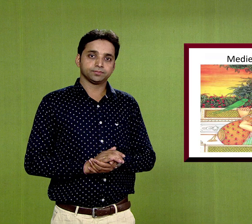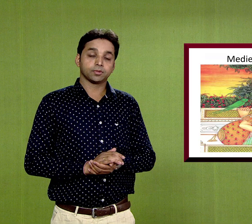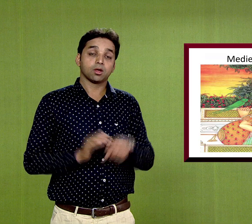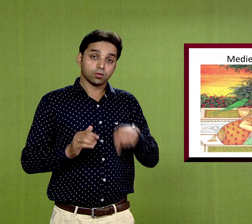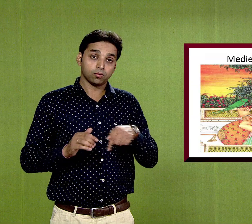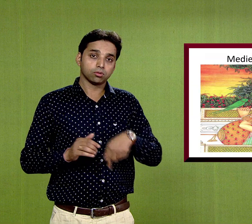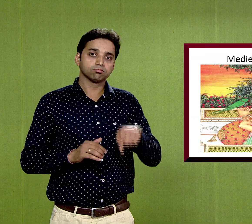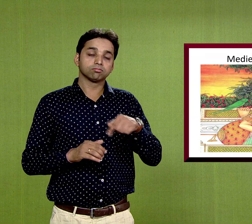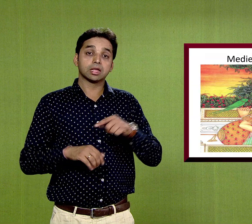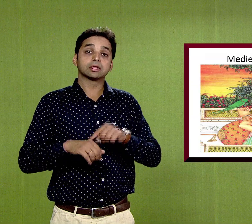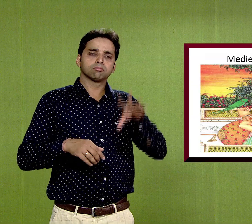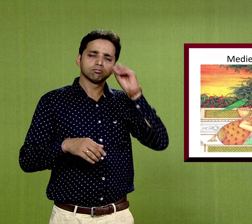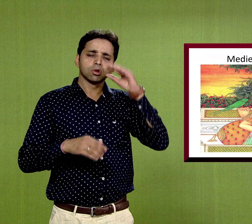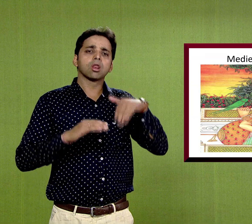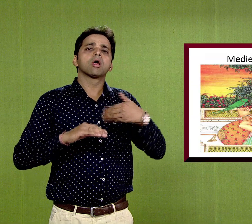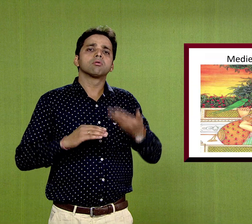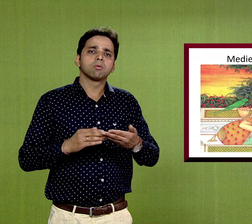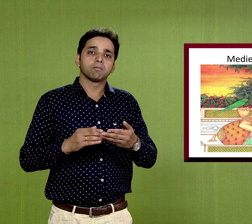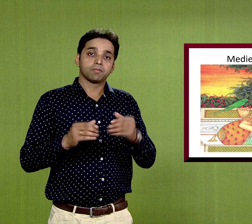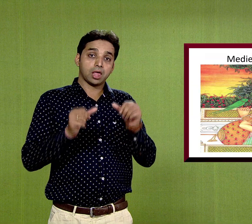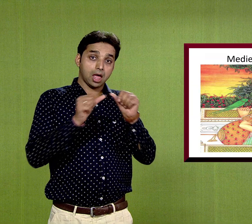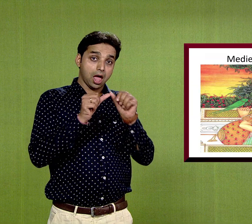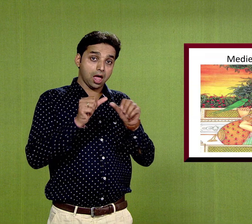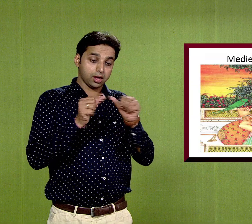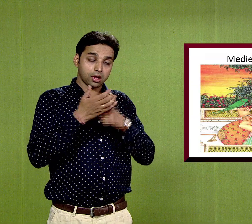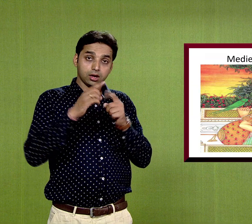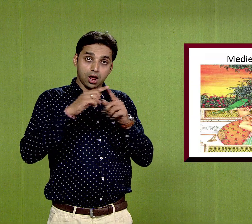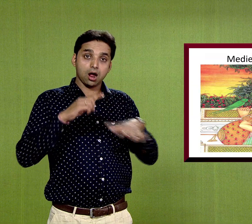Today we will learn about art in medieval India.